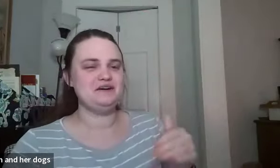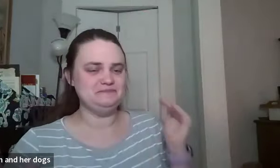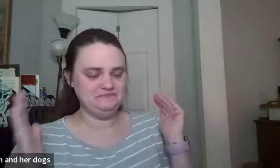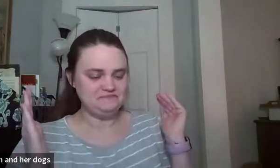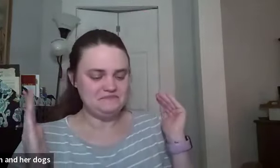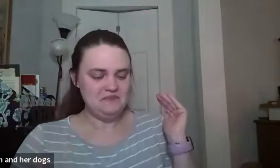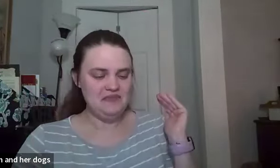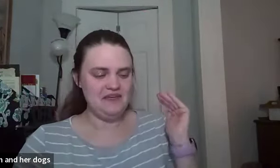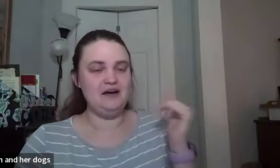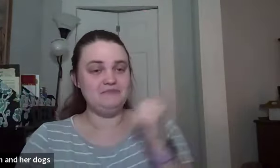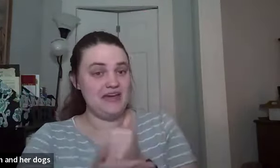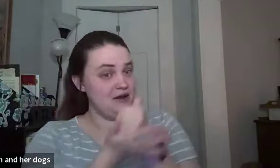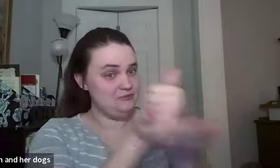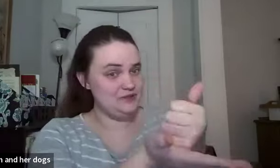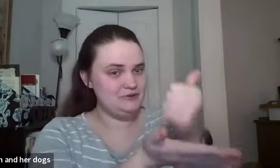So, that